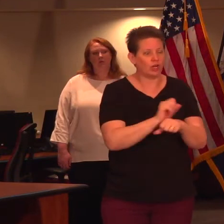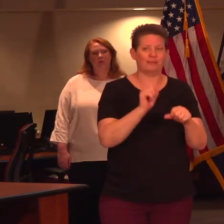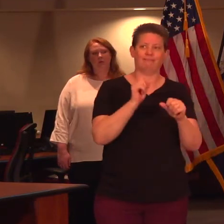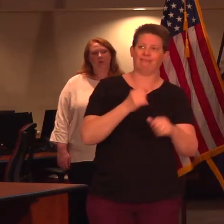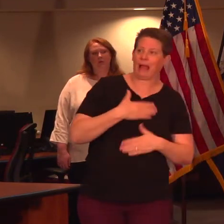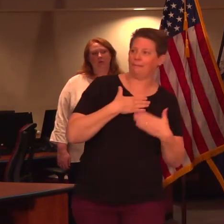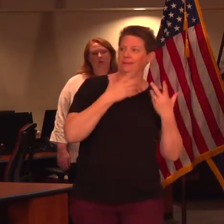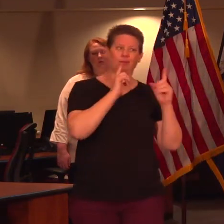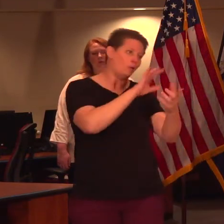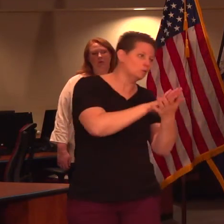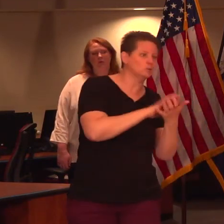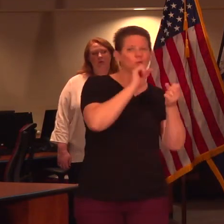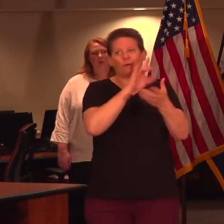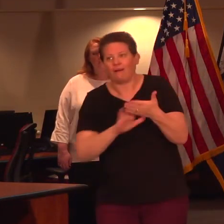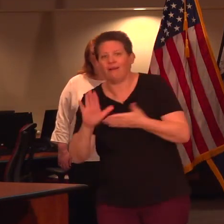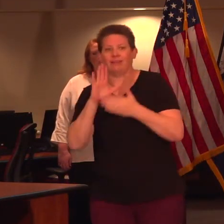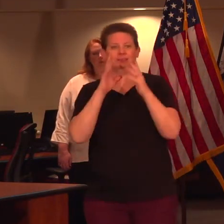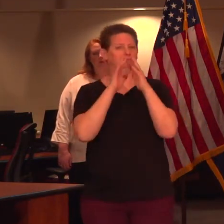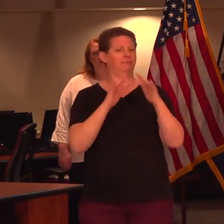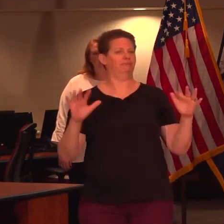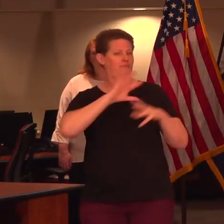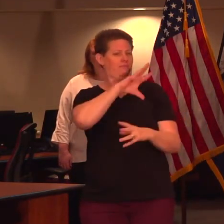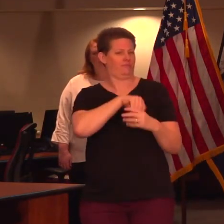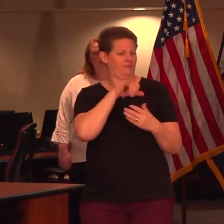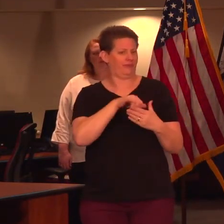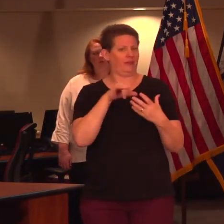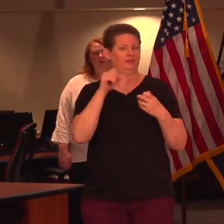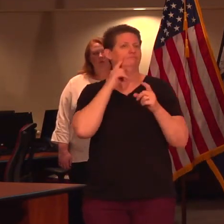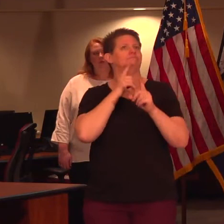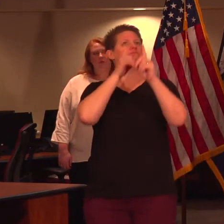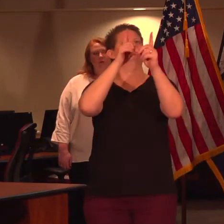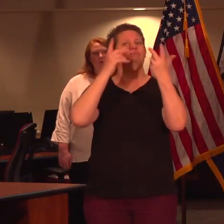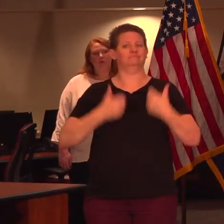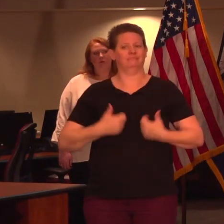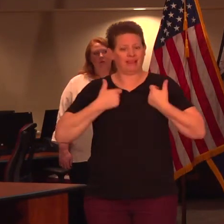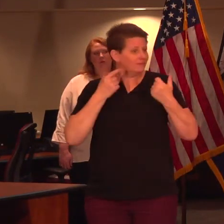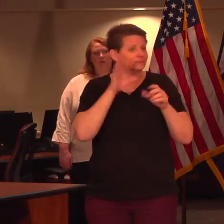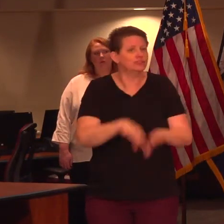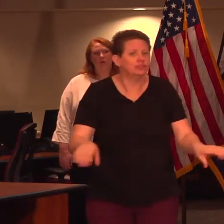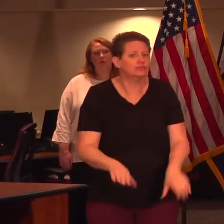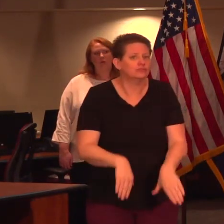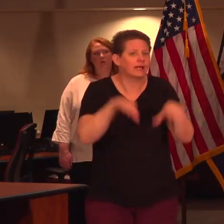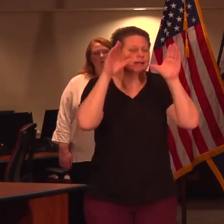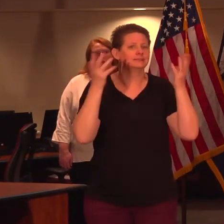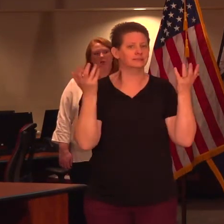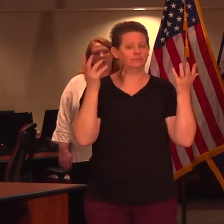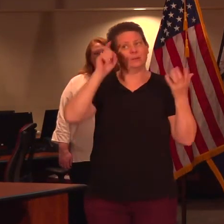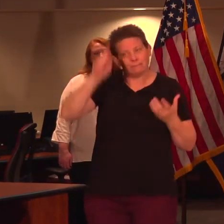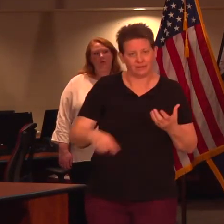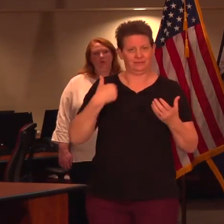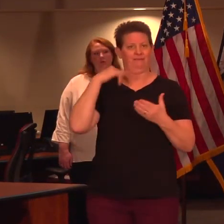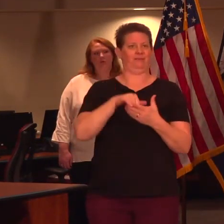and go to school and go to college and all of those kind of things and work for their careers and raise their children. We have to have that